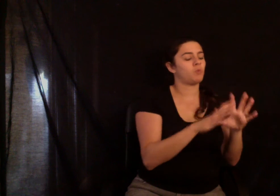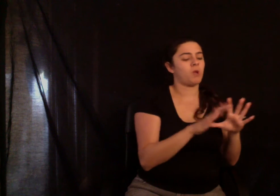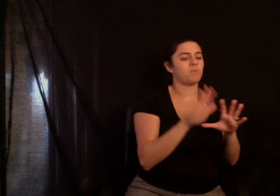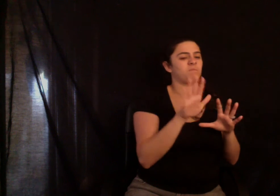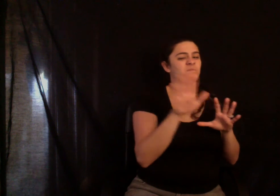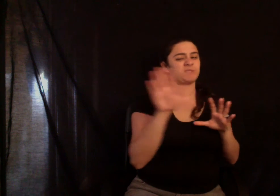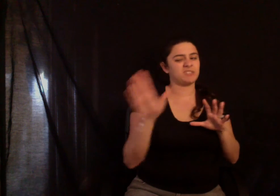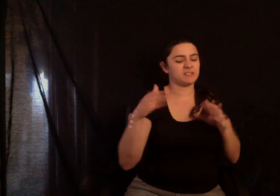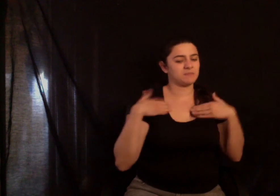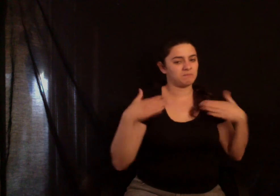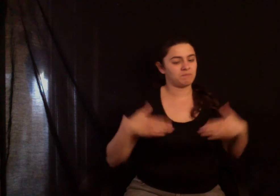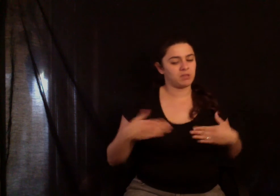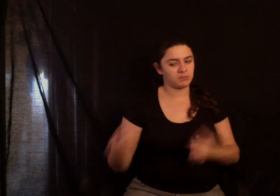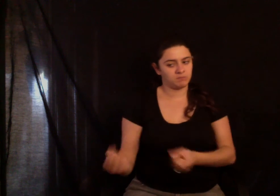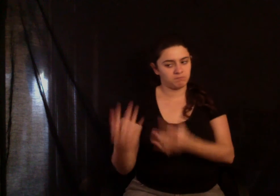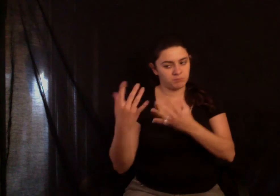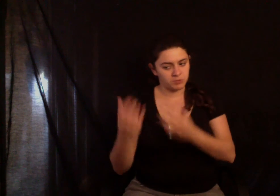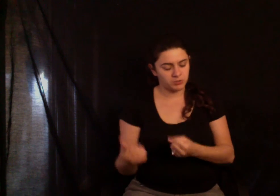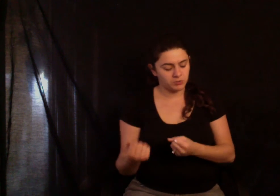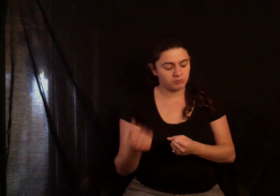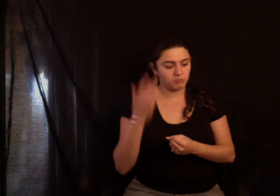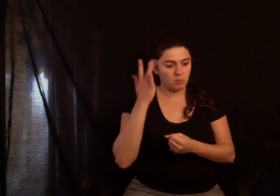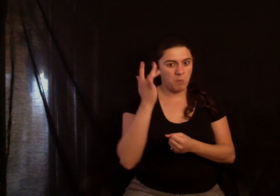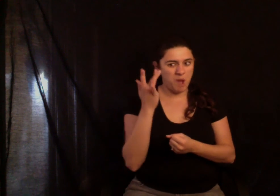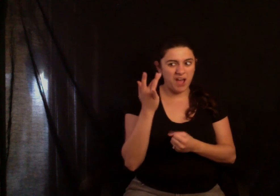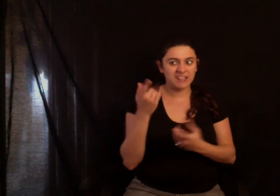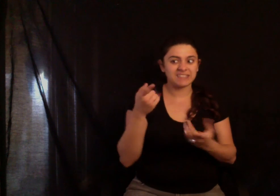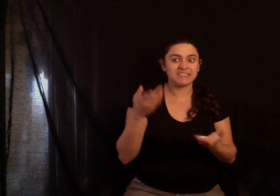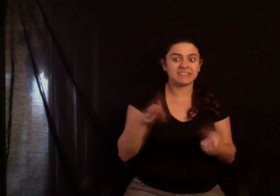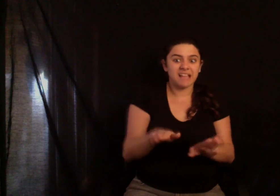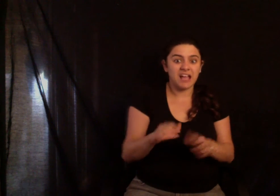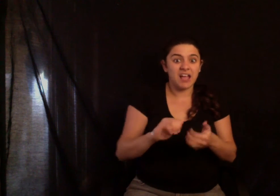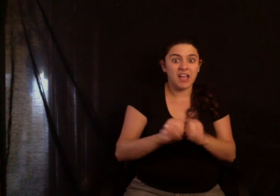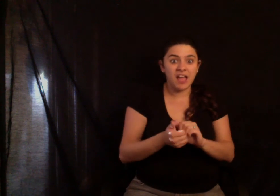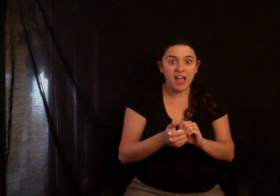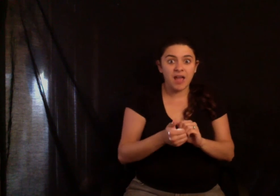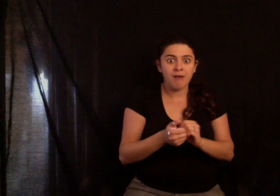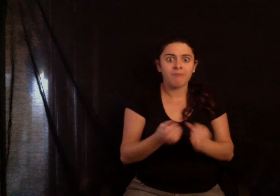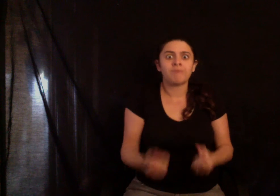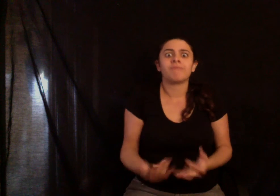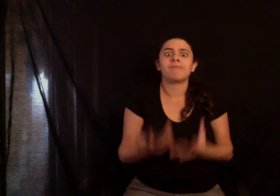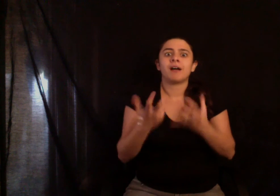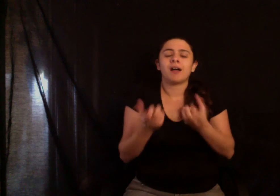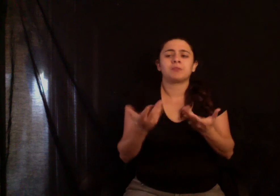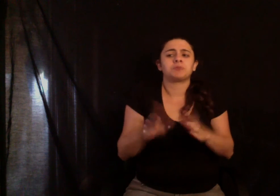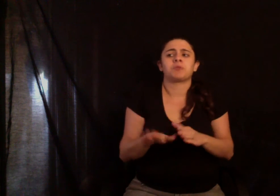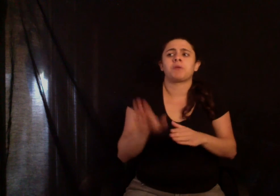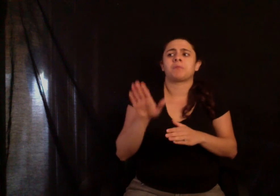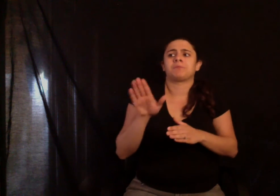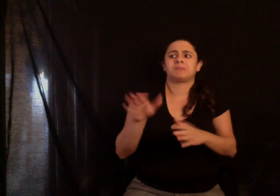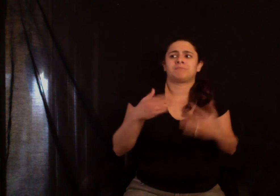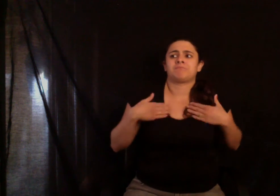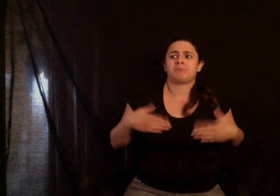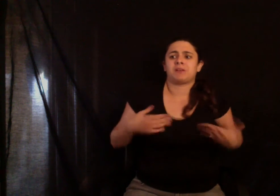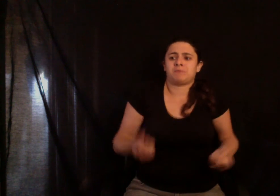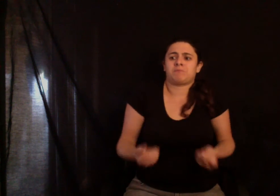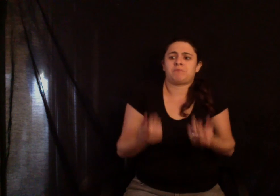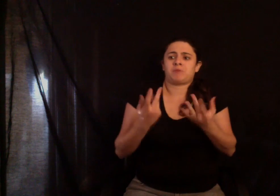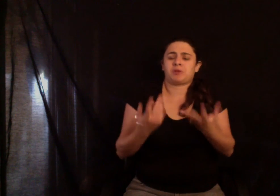body burned. I guess. And, that makes sense to me. I was sensitive to that, and I went ahead and I raised the funding goal